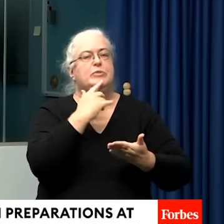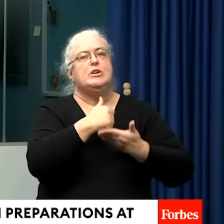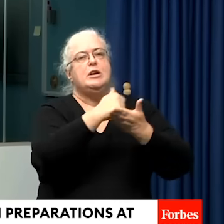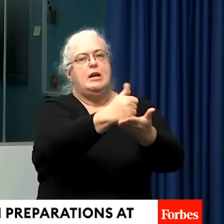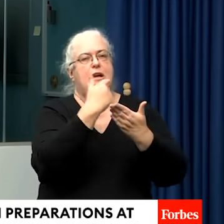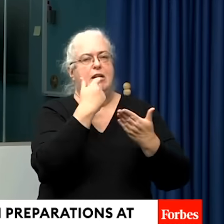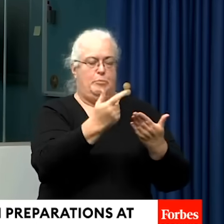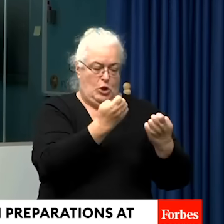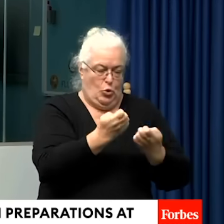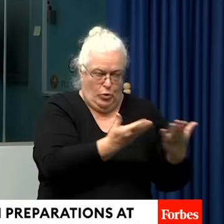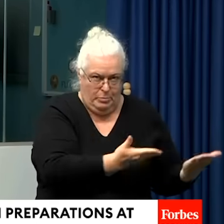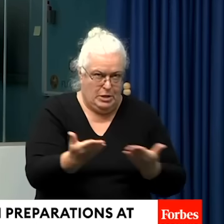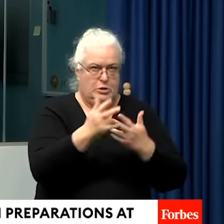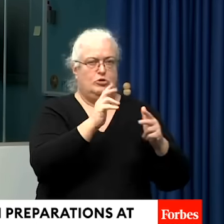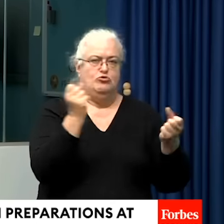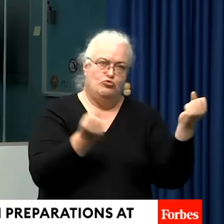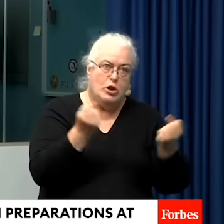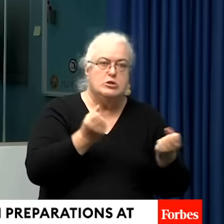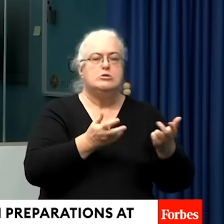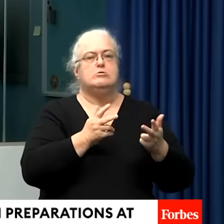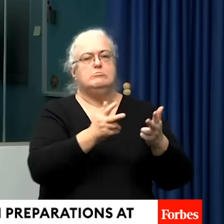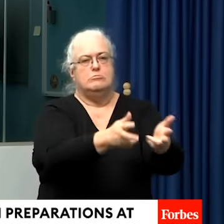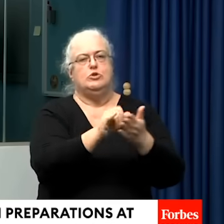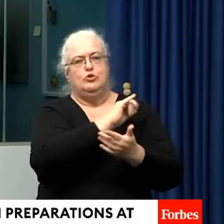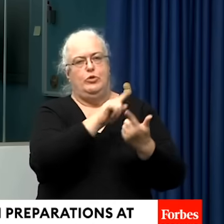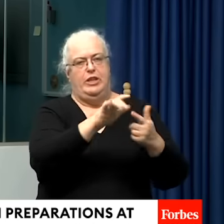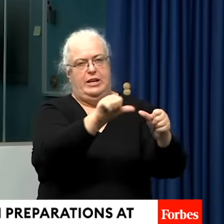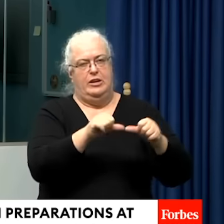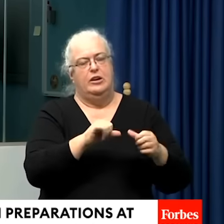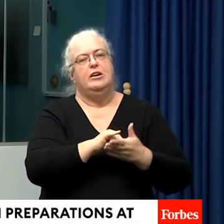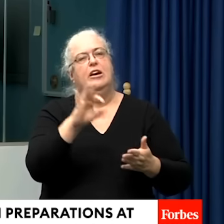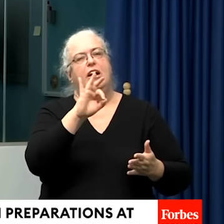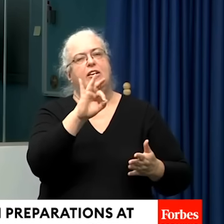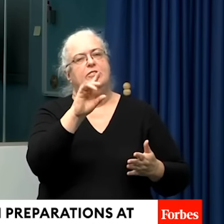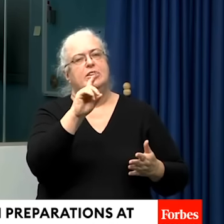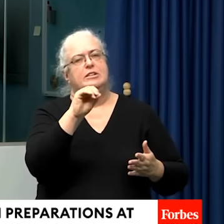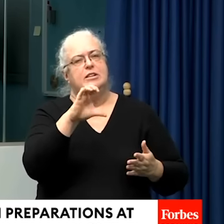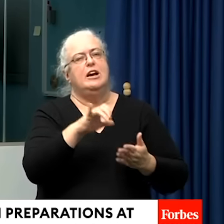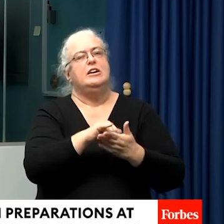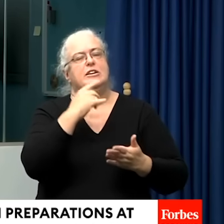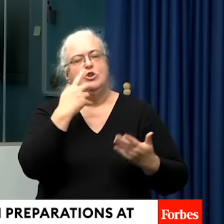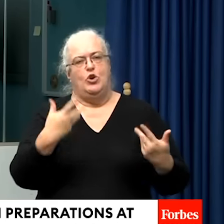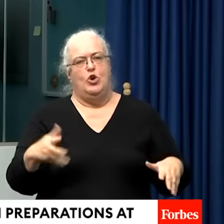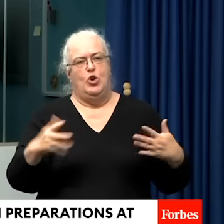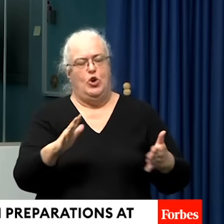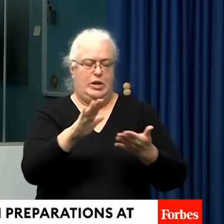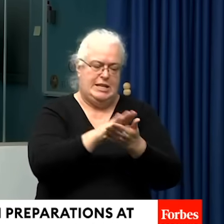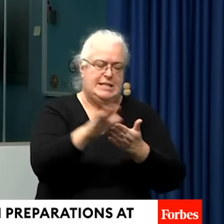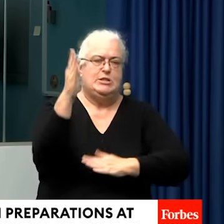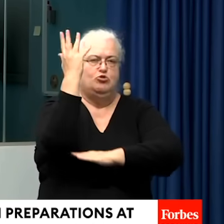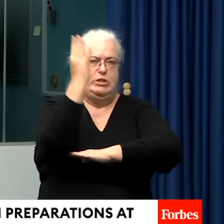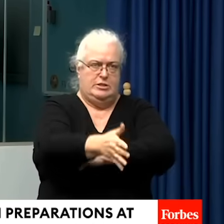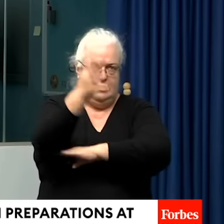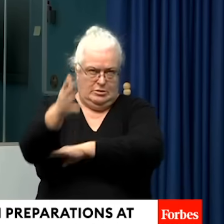and personnel into impacted areas. FDOT crews have already cleared down trees on I-10 in Walton and Holmes counties,